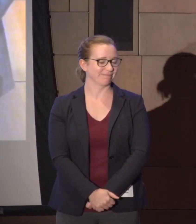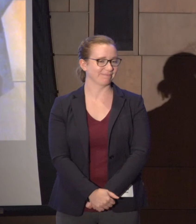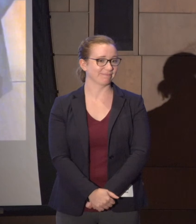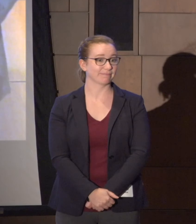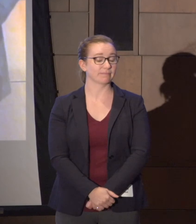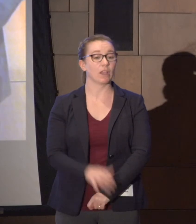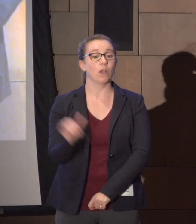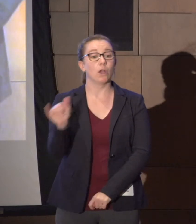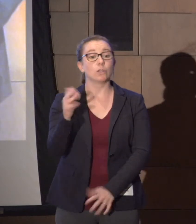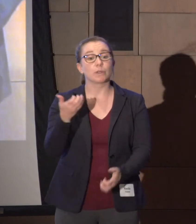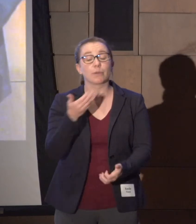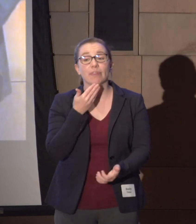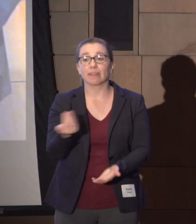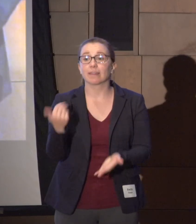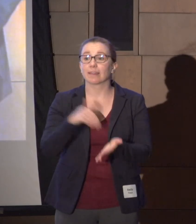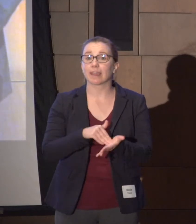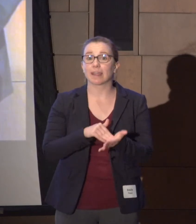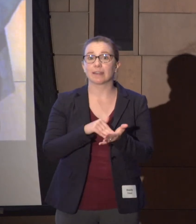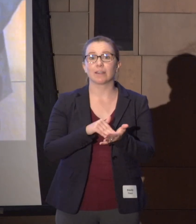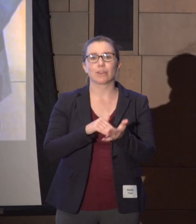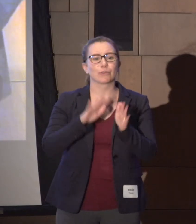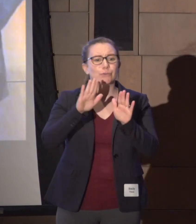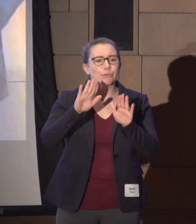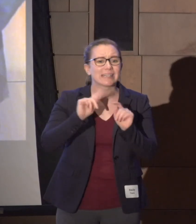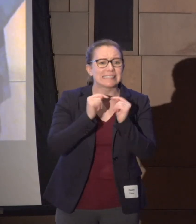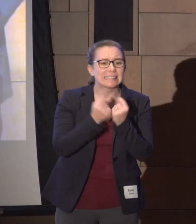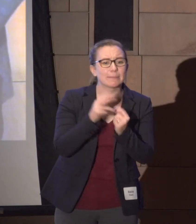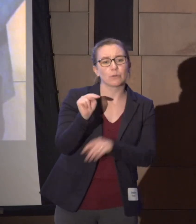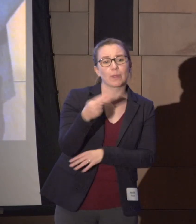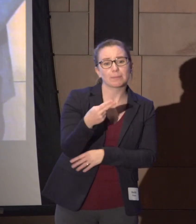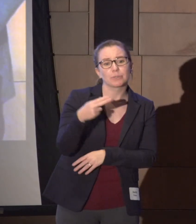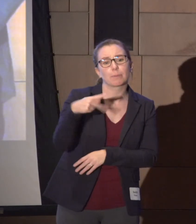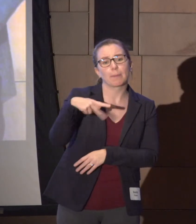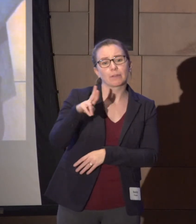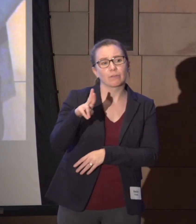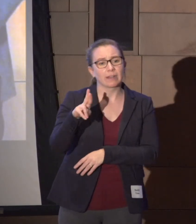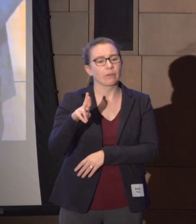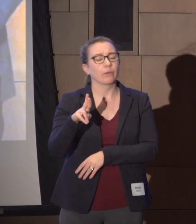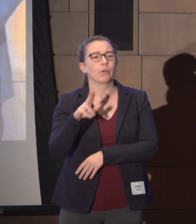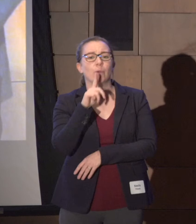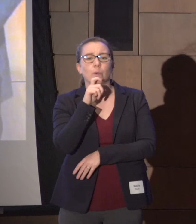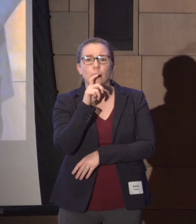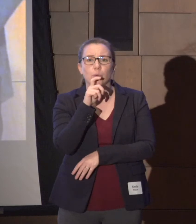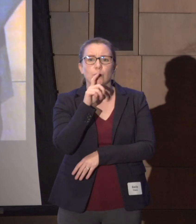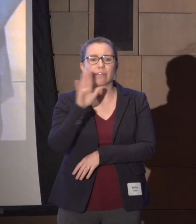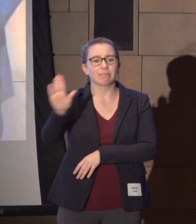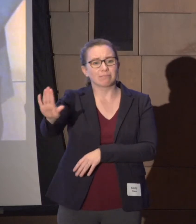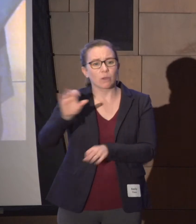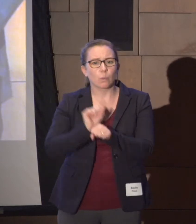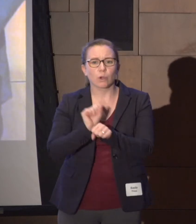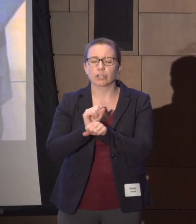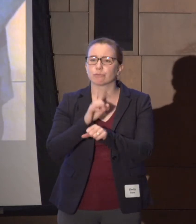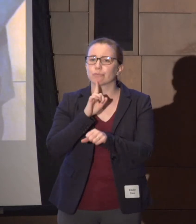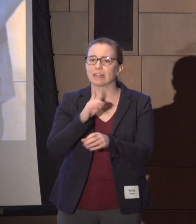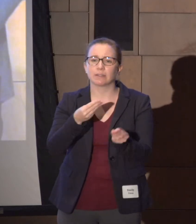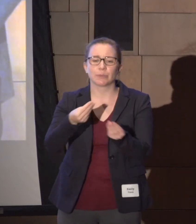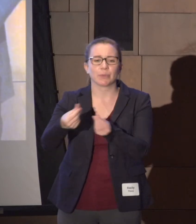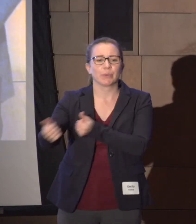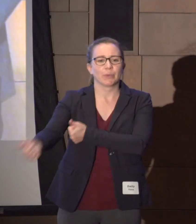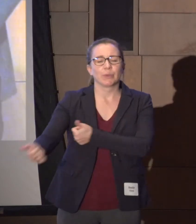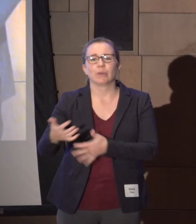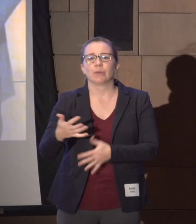I'd also like to thank again the great team at New Hampshire Public Radio, whose work has been so seamless